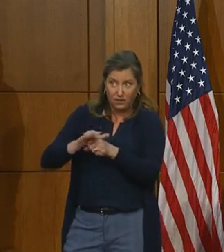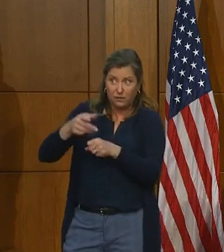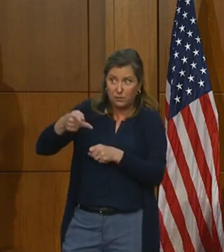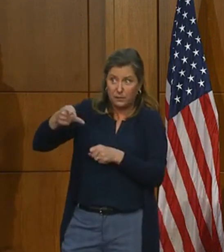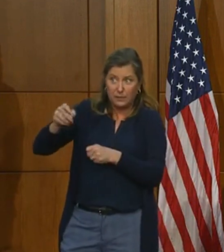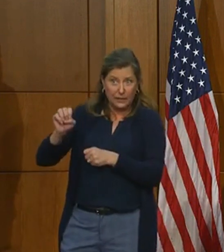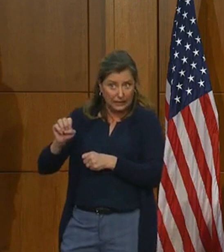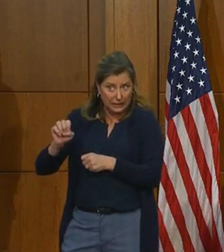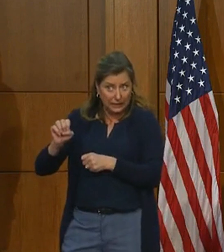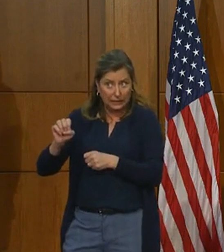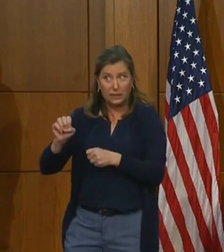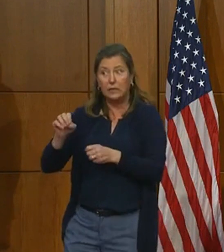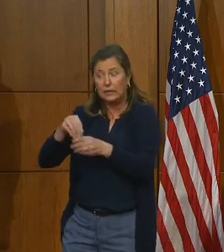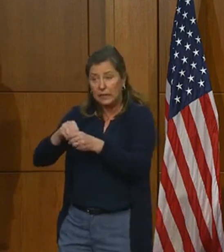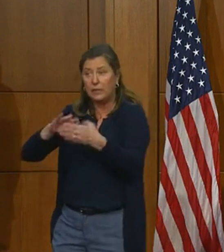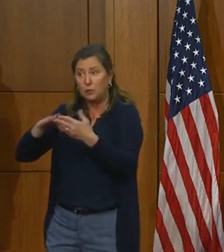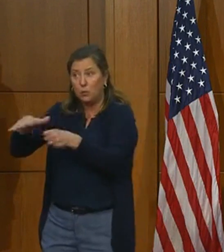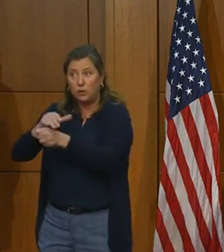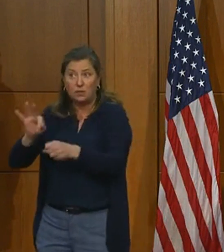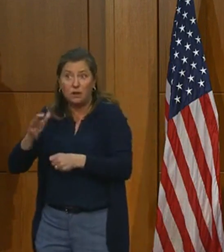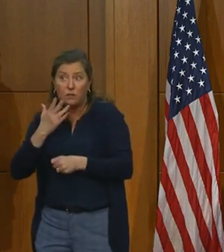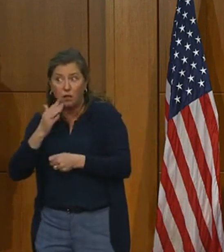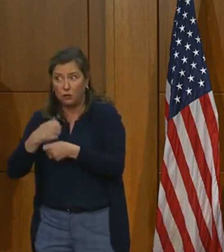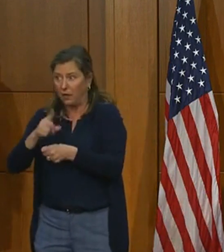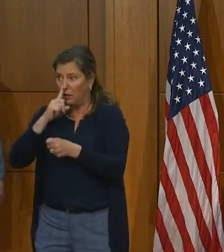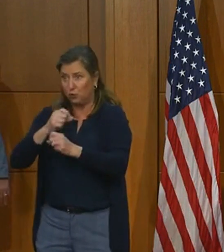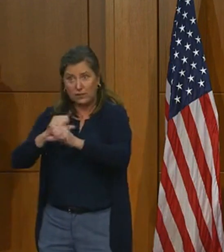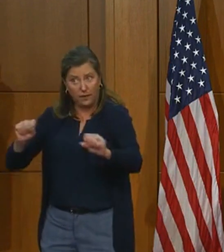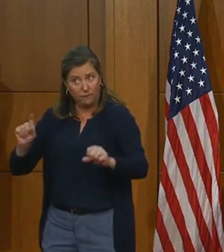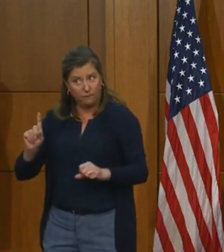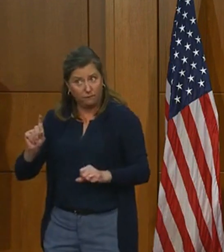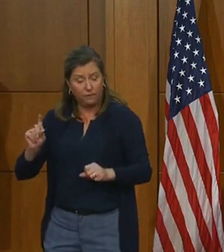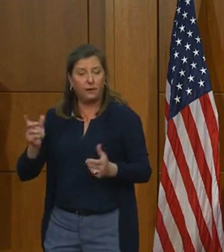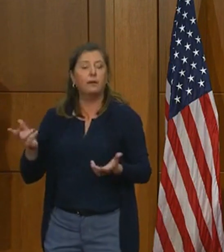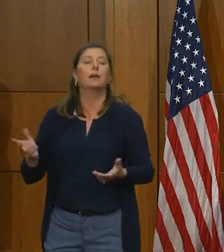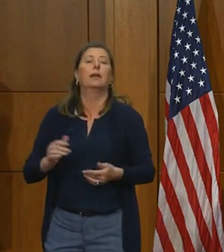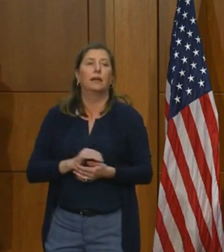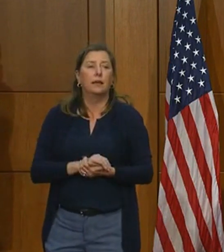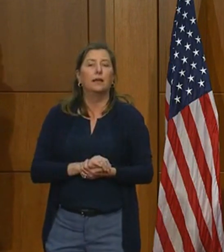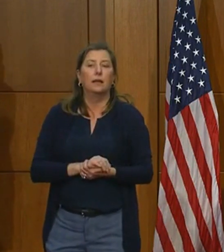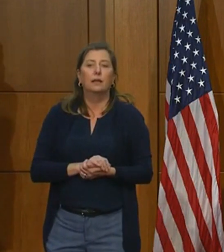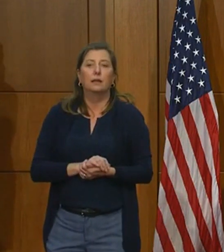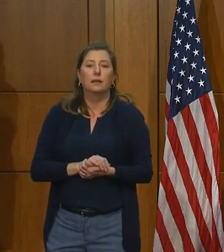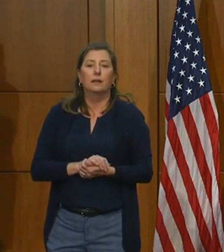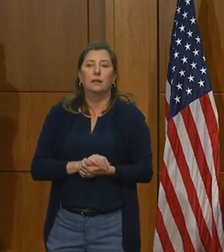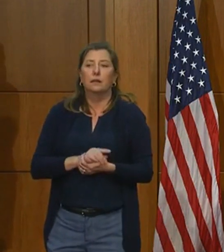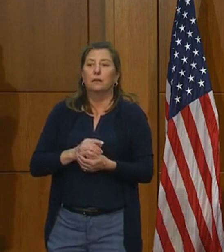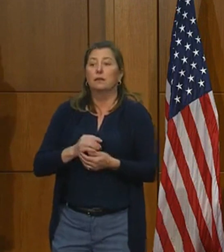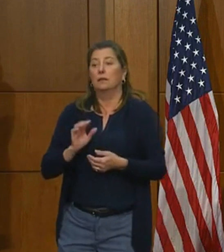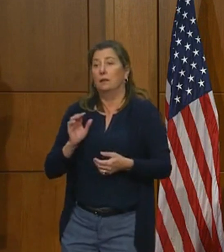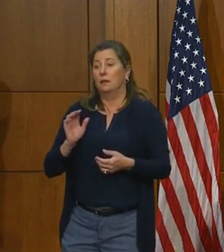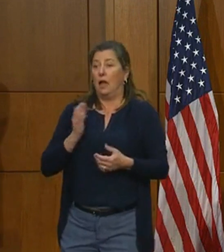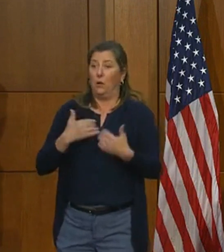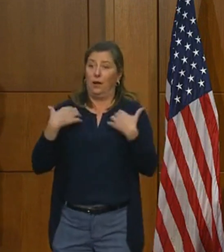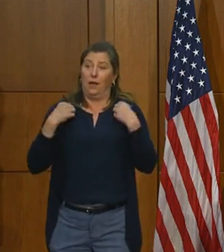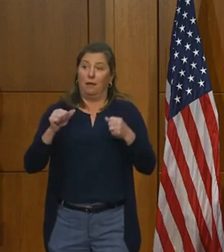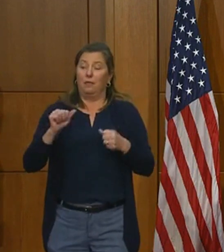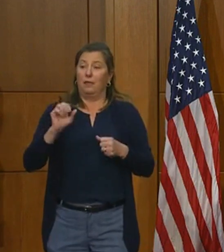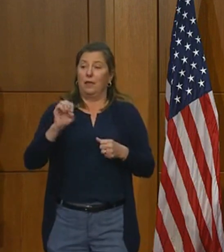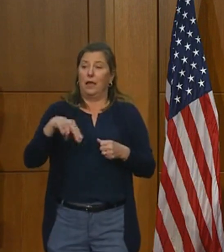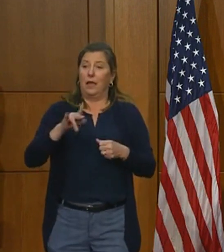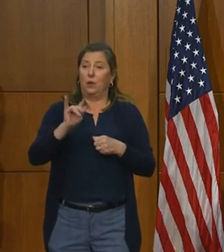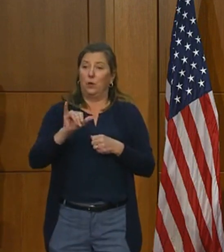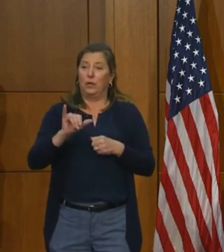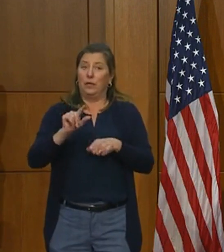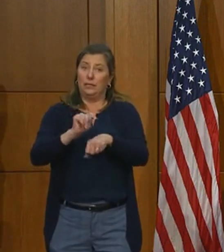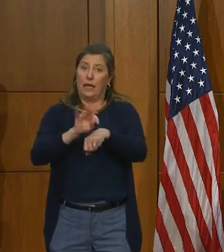PPE in communities of color to make sure that people were safe? And we have a health equity task force